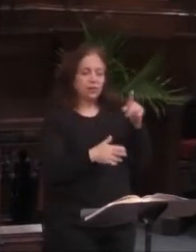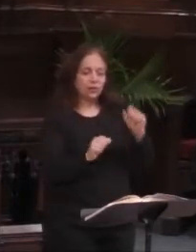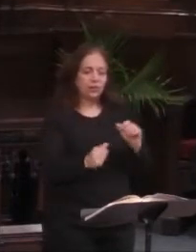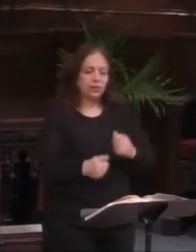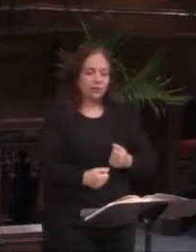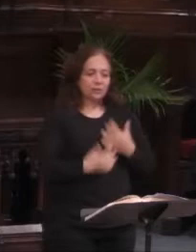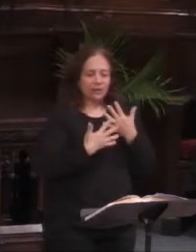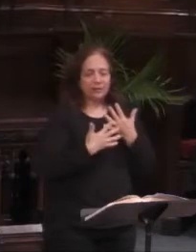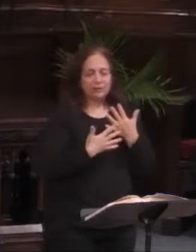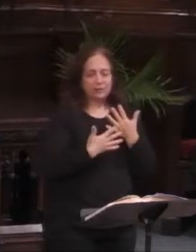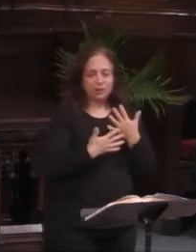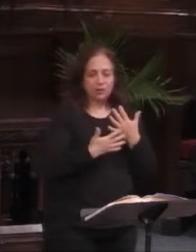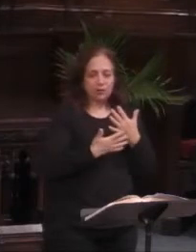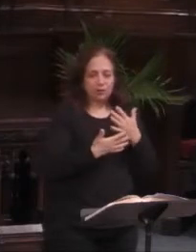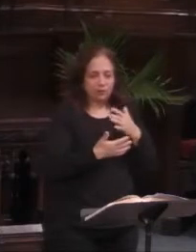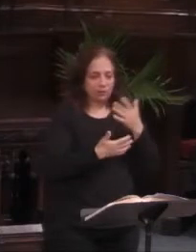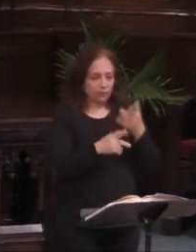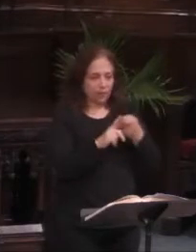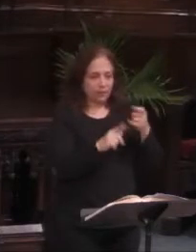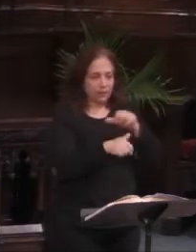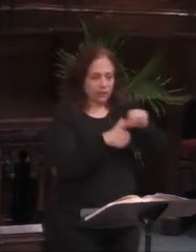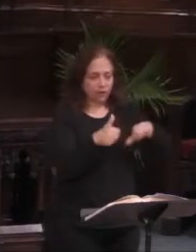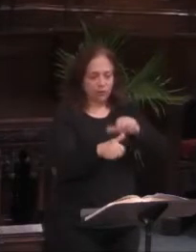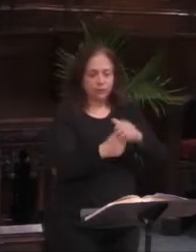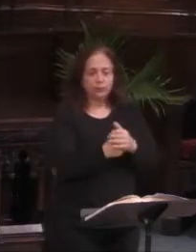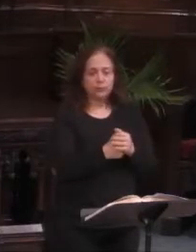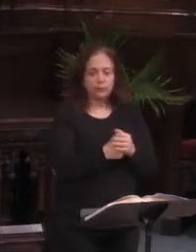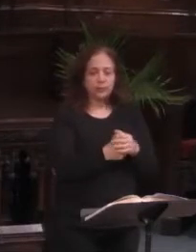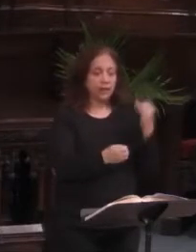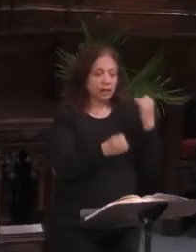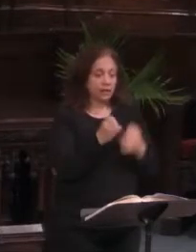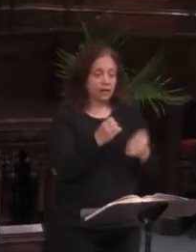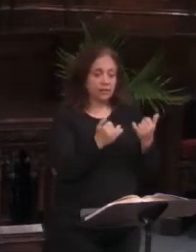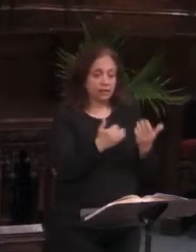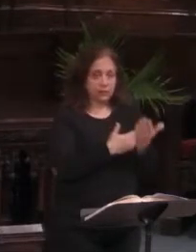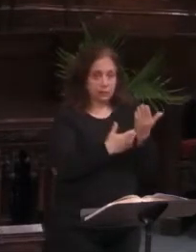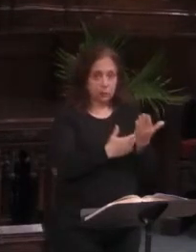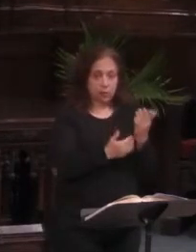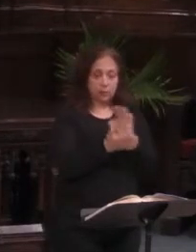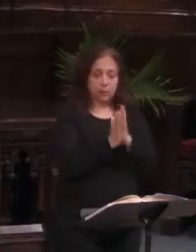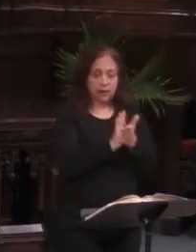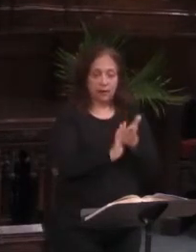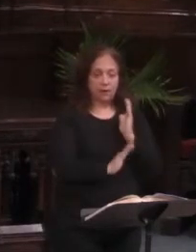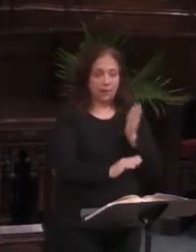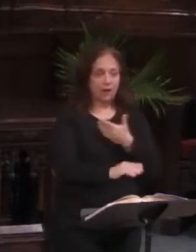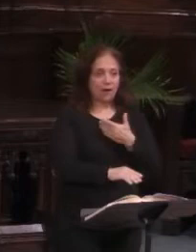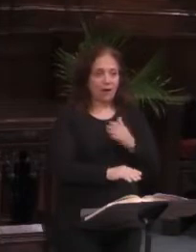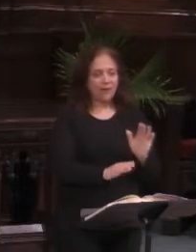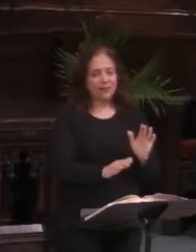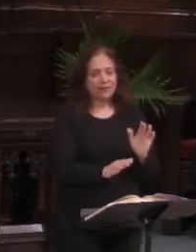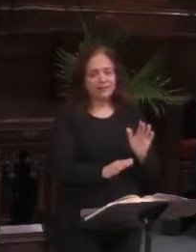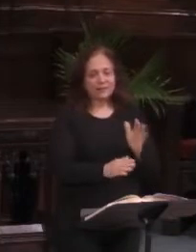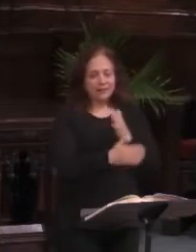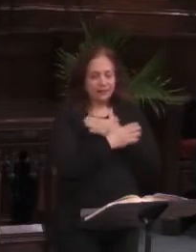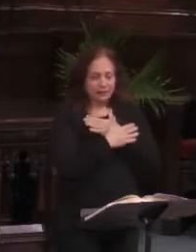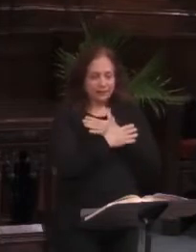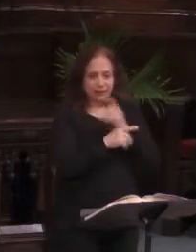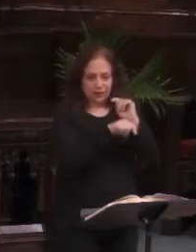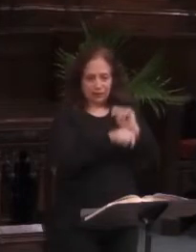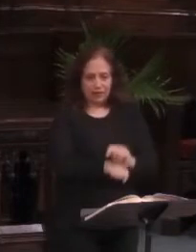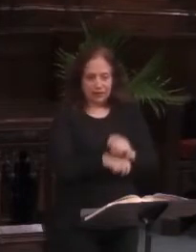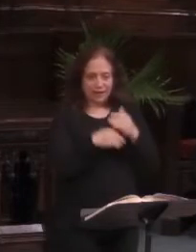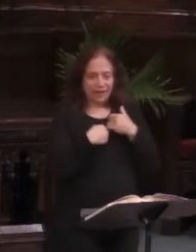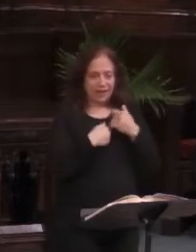by one another. And lastly, this morning, as has become our Sunday tradition, I have a couple